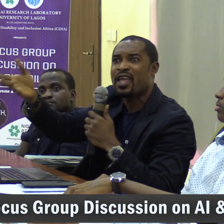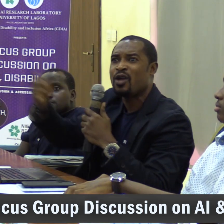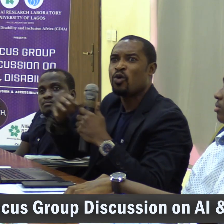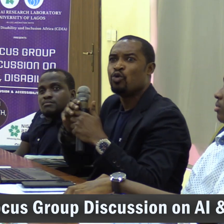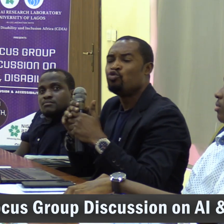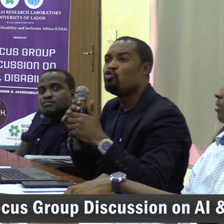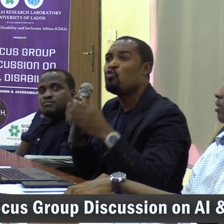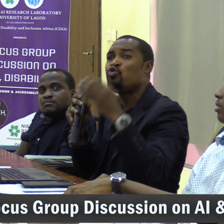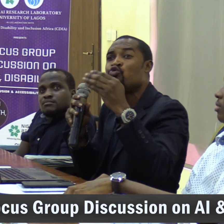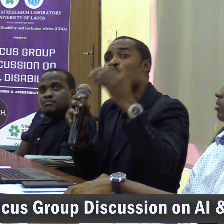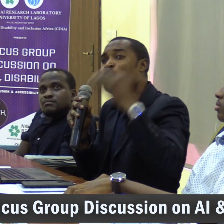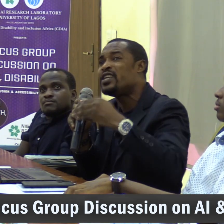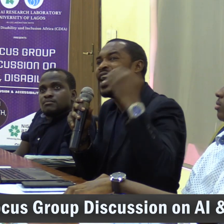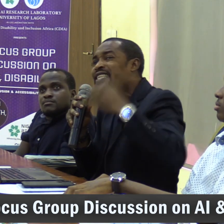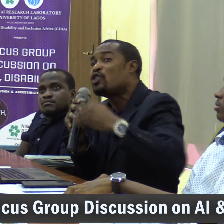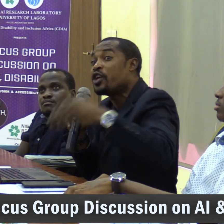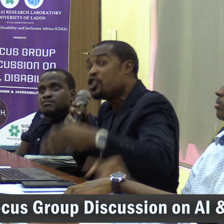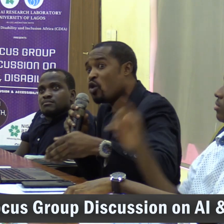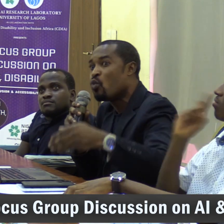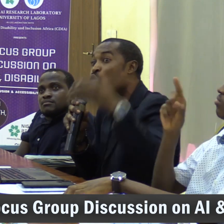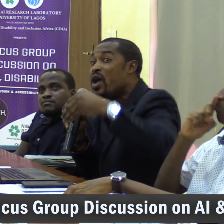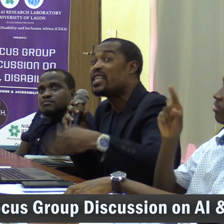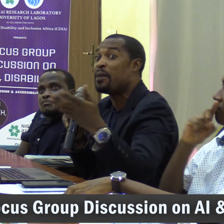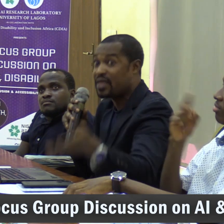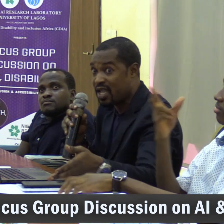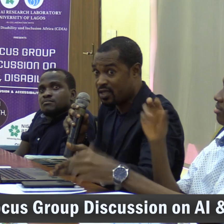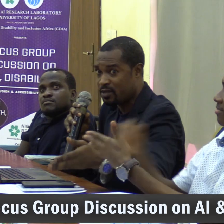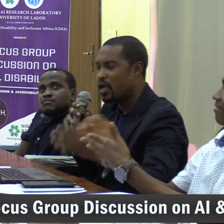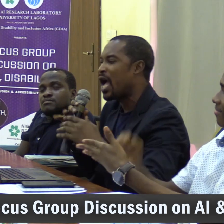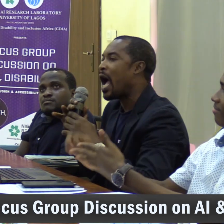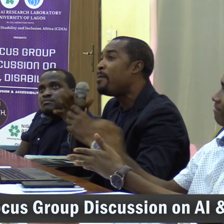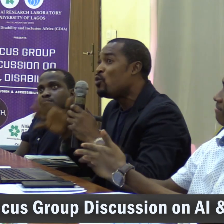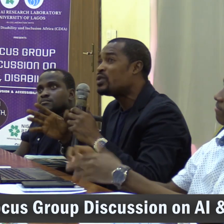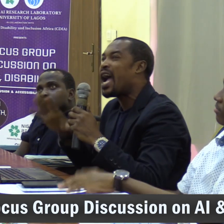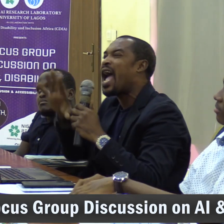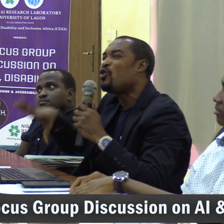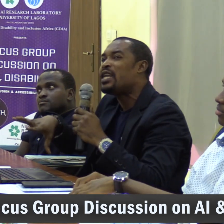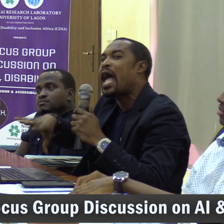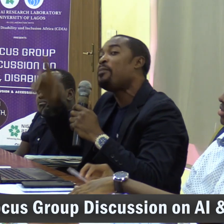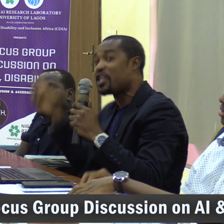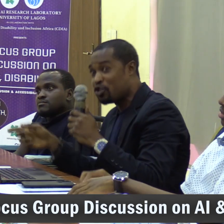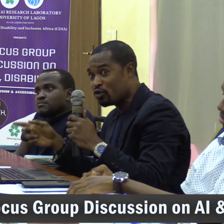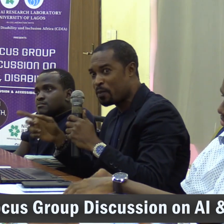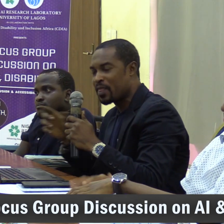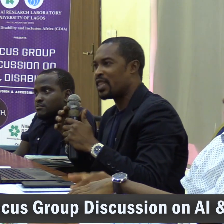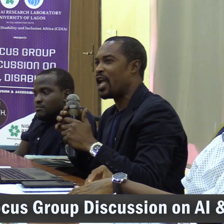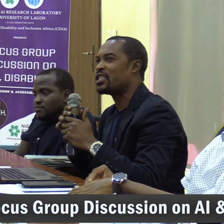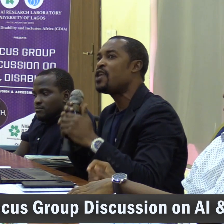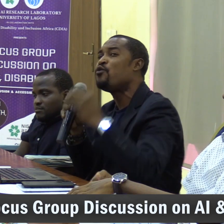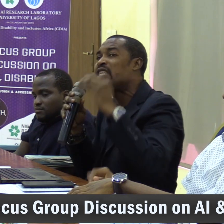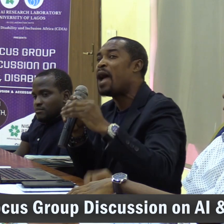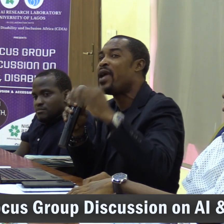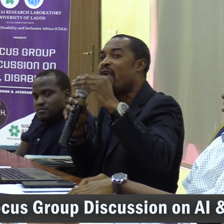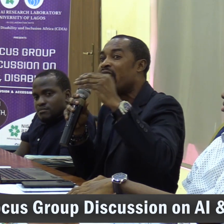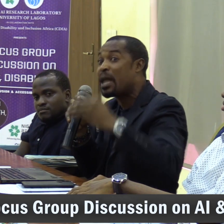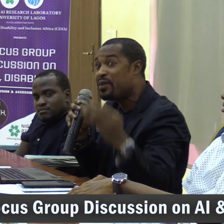Interpreter here. You won't know the exact solution where the interpreter is. I built another application that